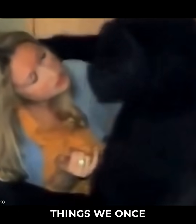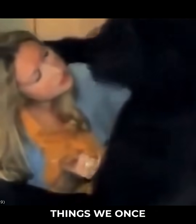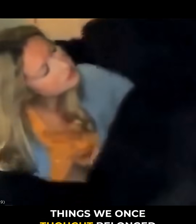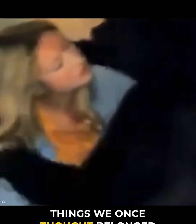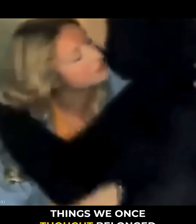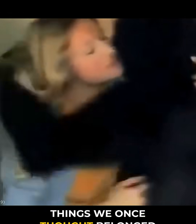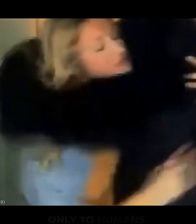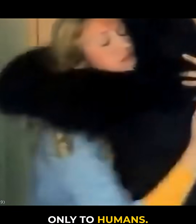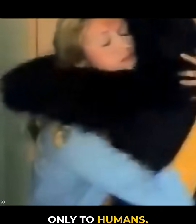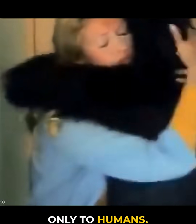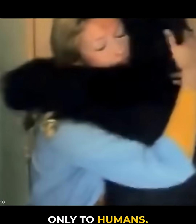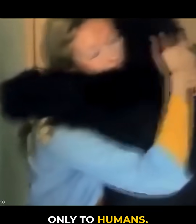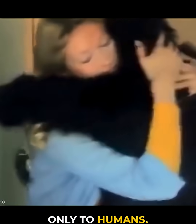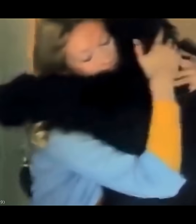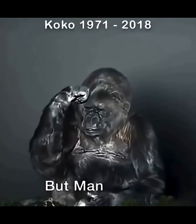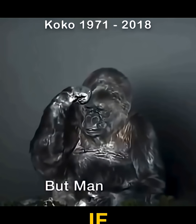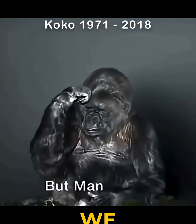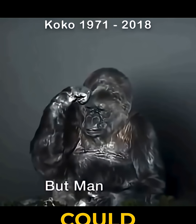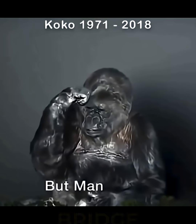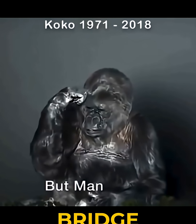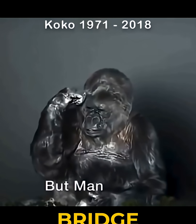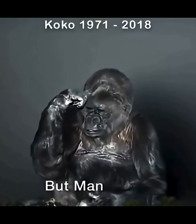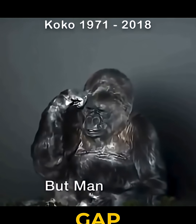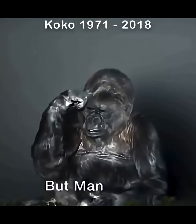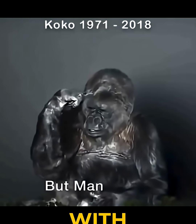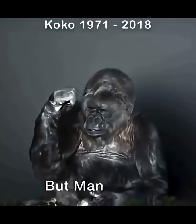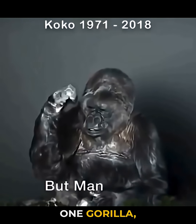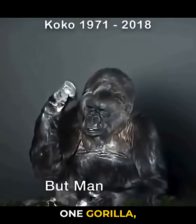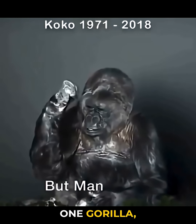thought belonged only to humans. If we could bridge the gap with one gorilla,